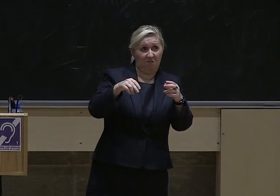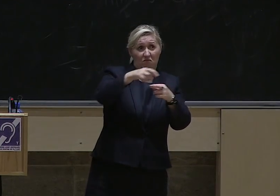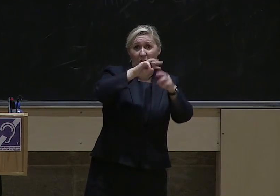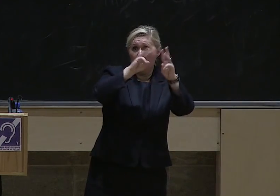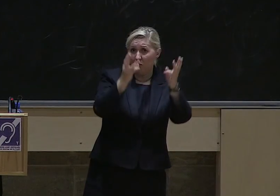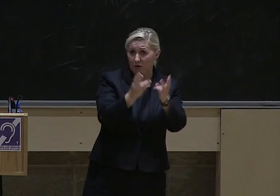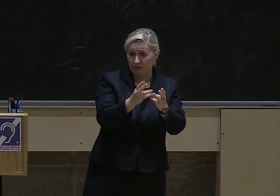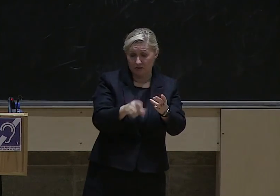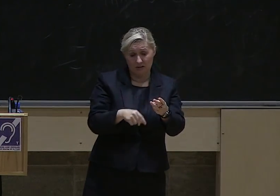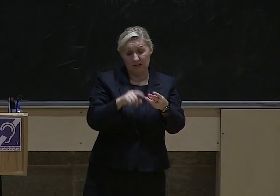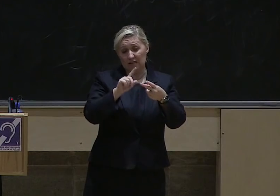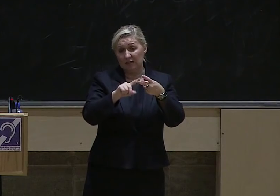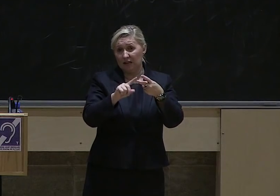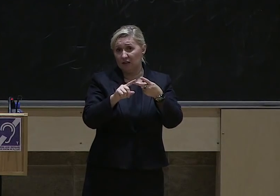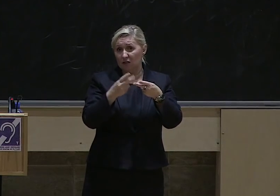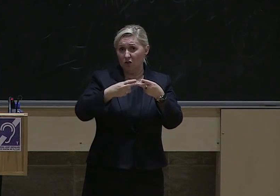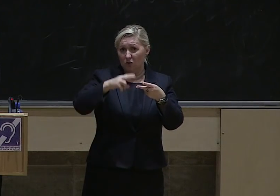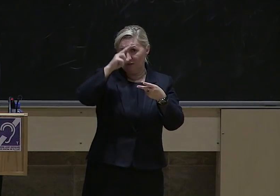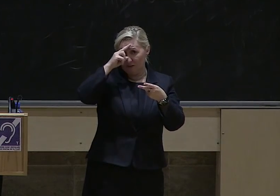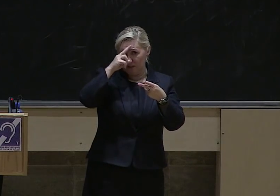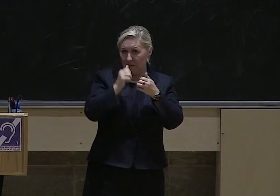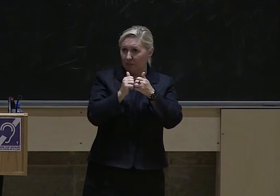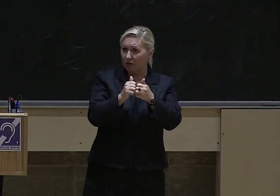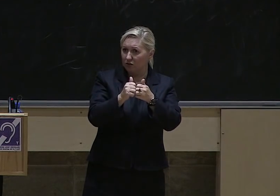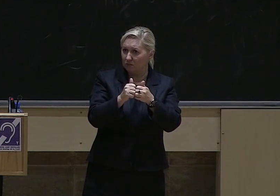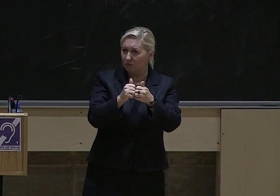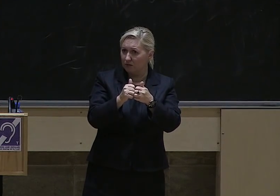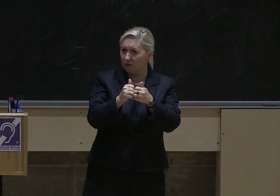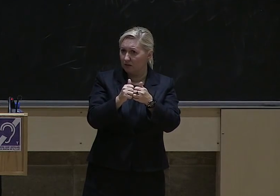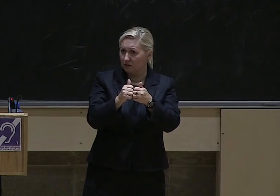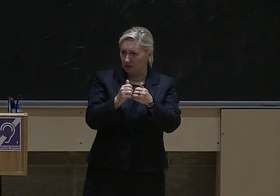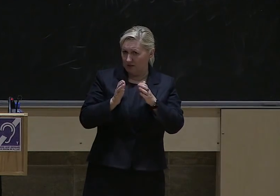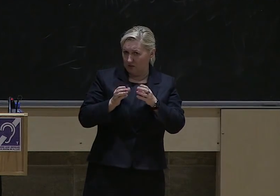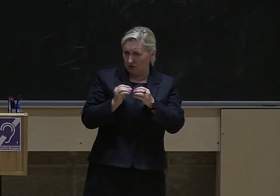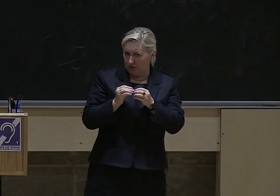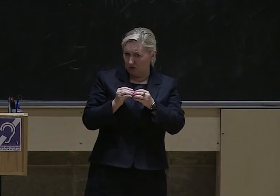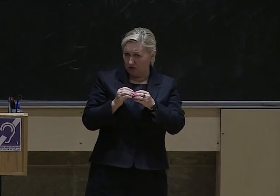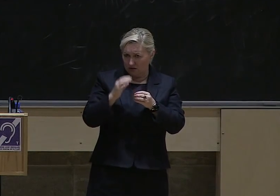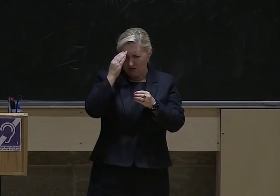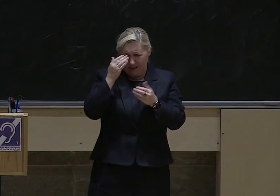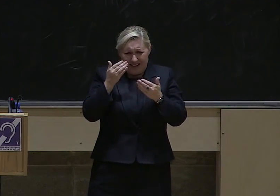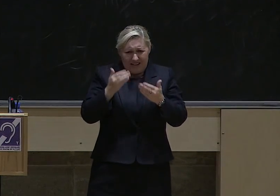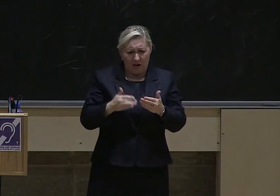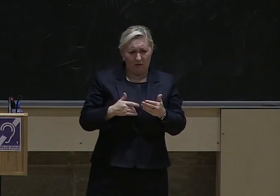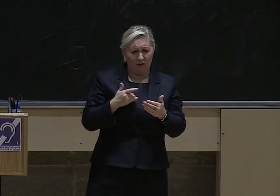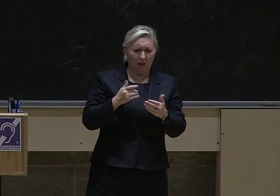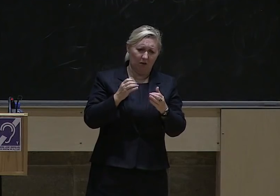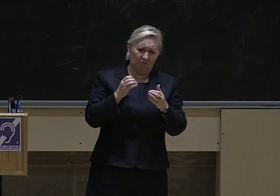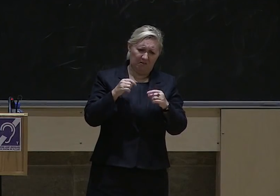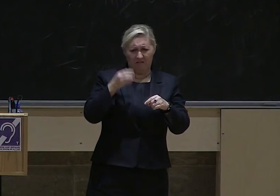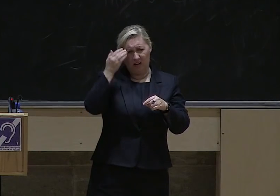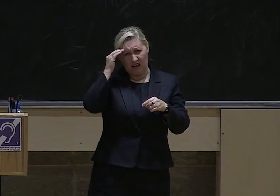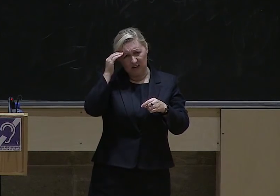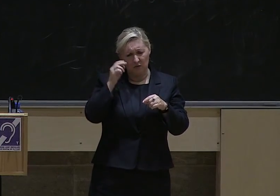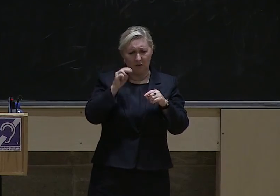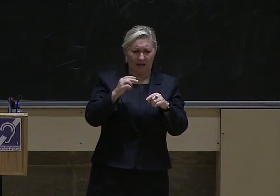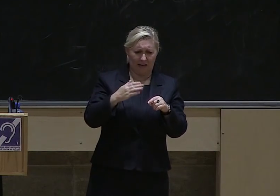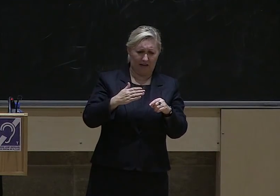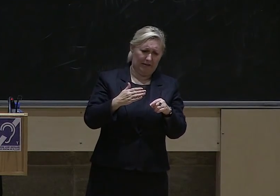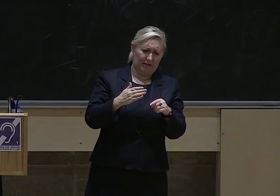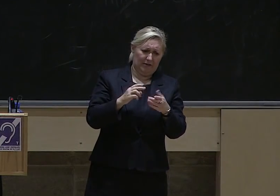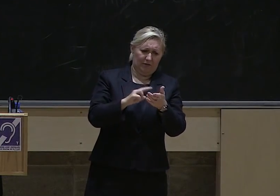partnerships, which I've already mentioned. We're now habituated to inter-institutional initiatives at a national level, like AMBER